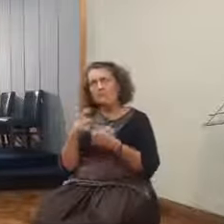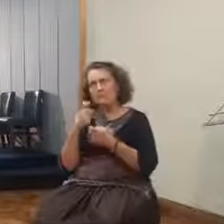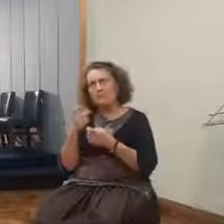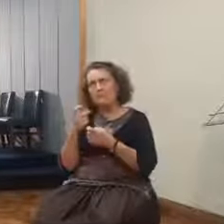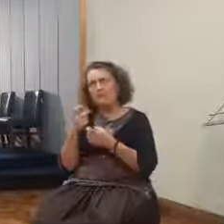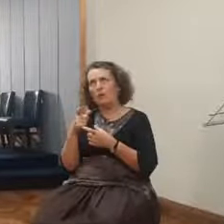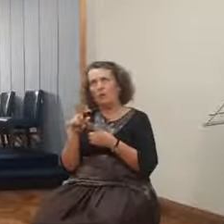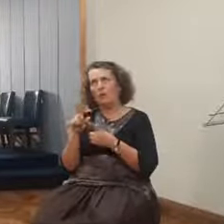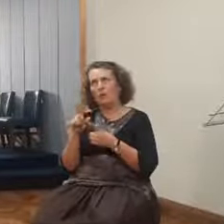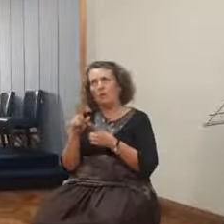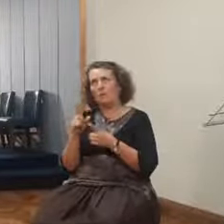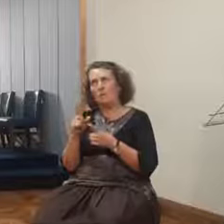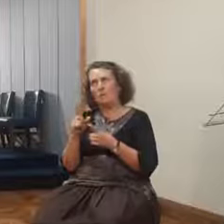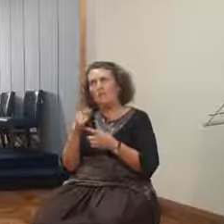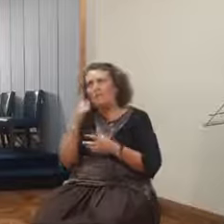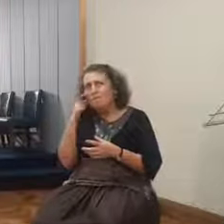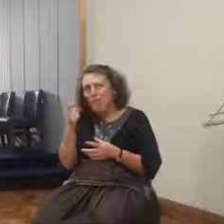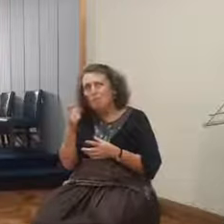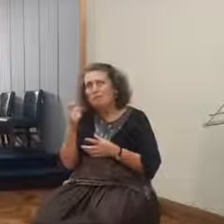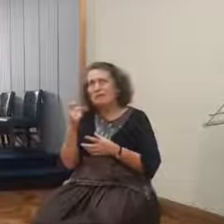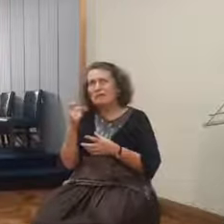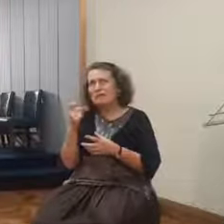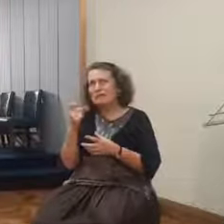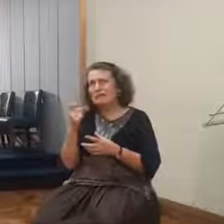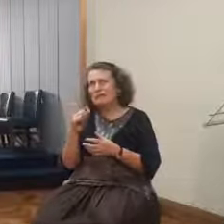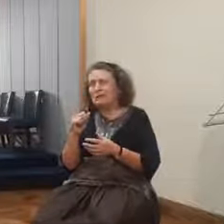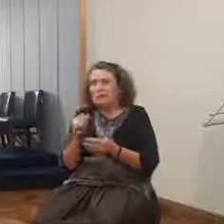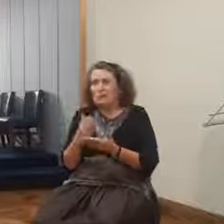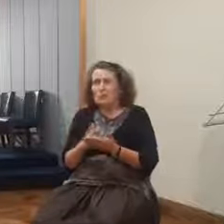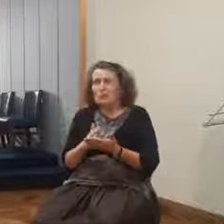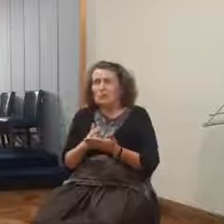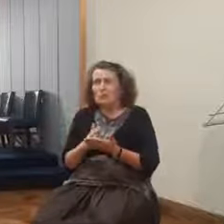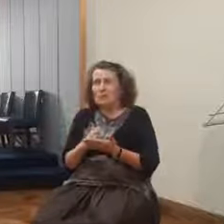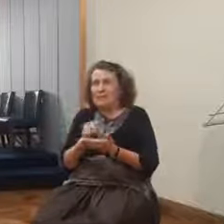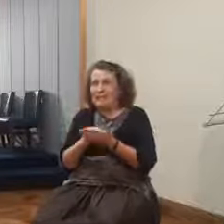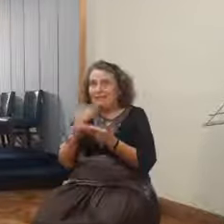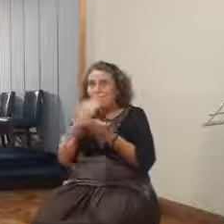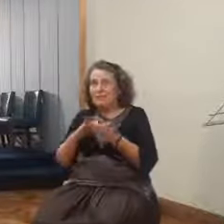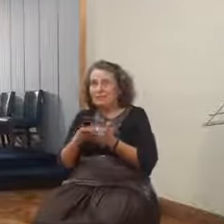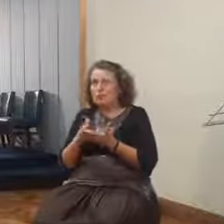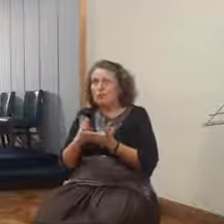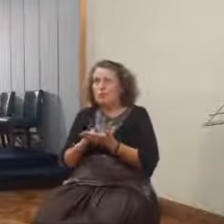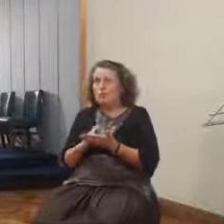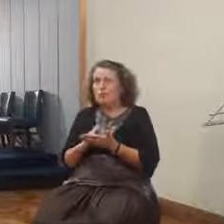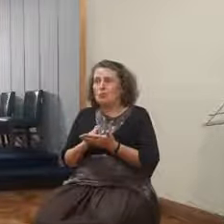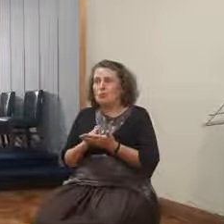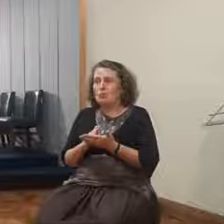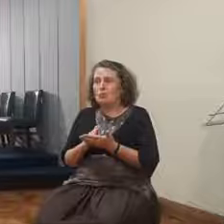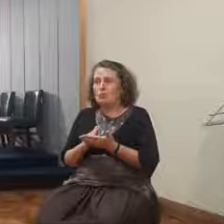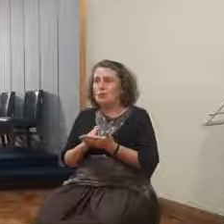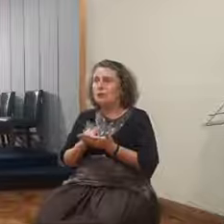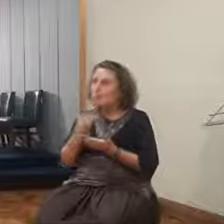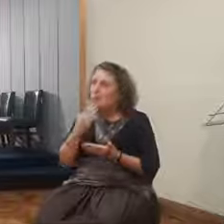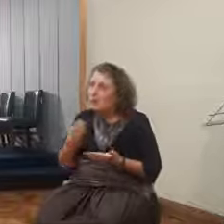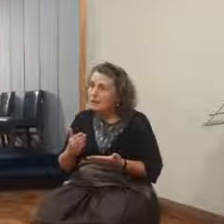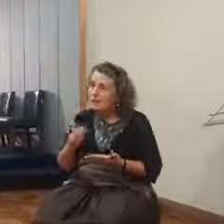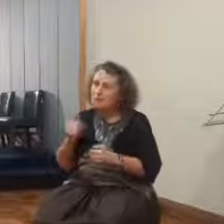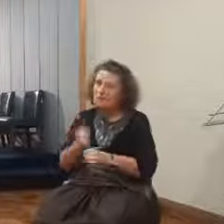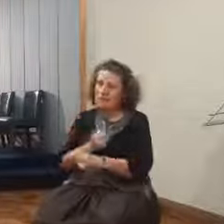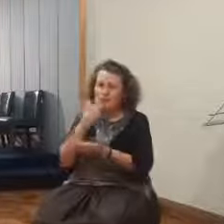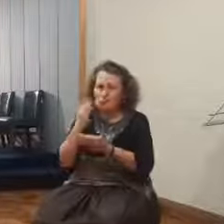my sin, then make sure you do. Because judgment is absolutely certain. The Lord has fashioned you.